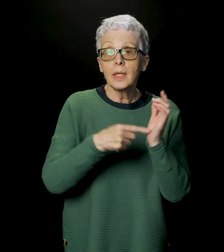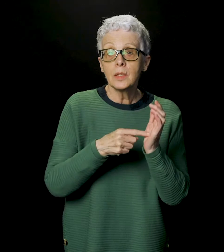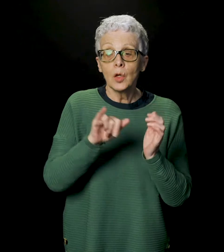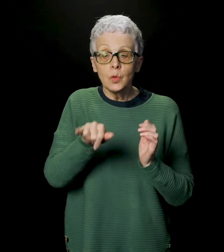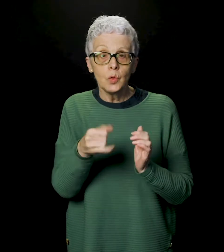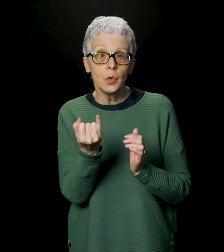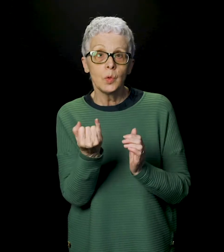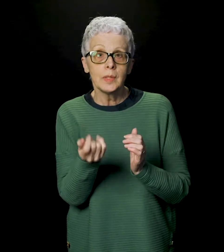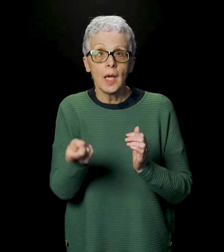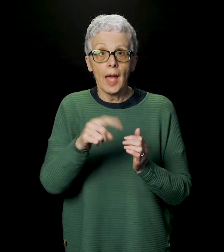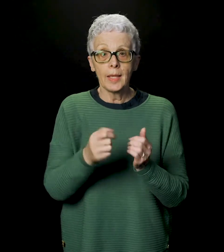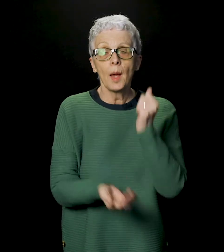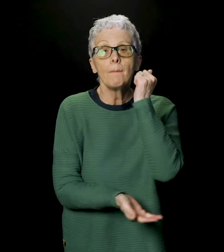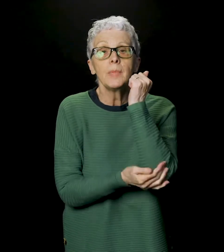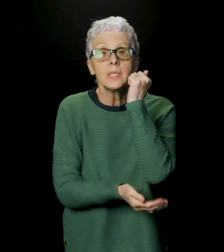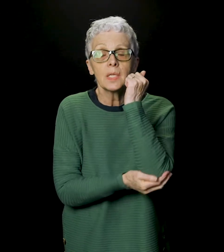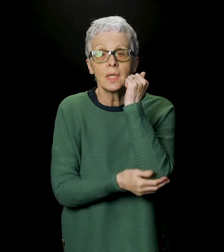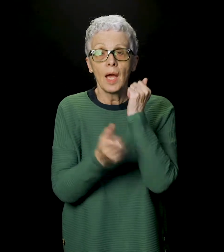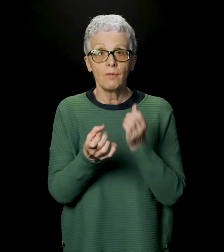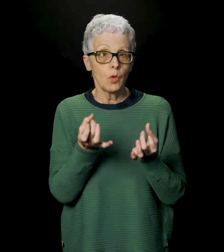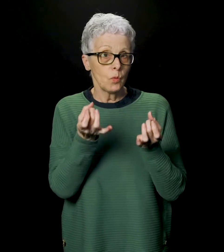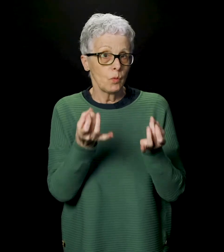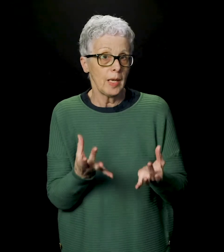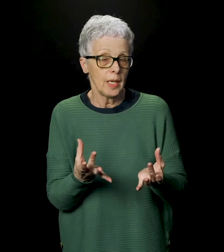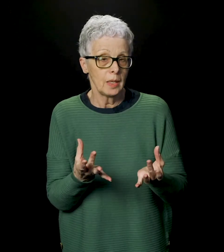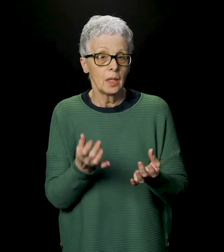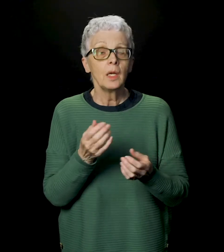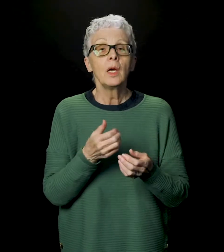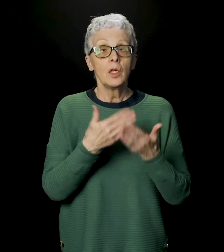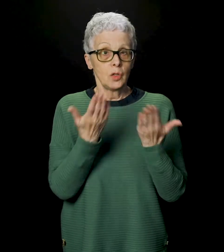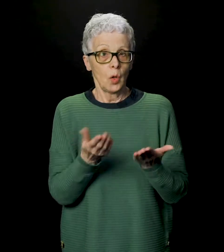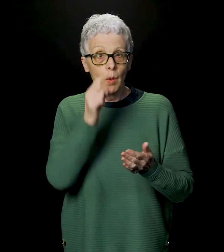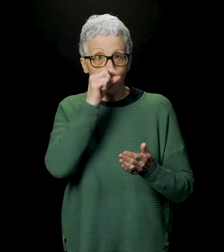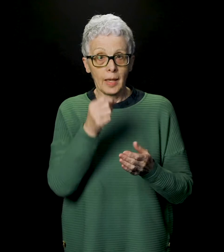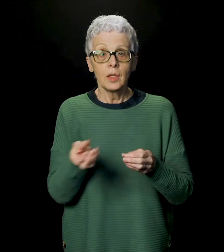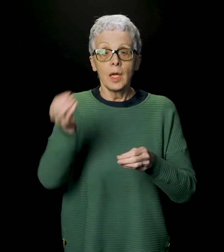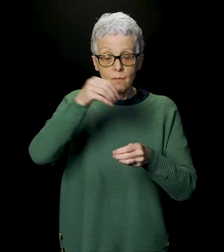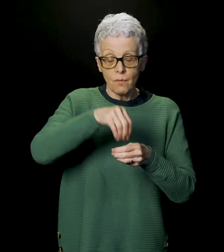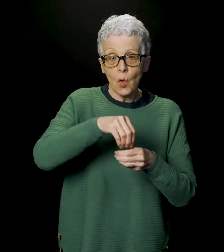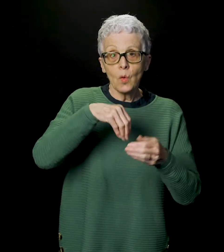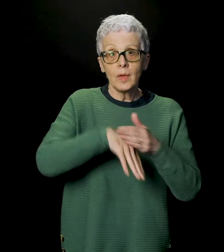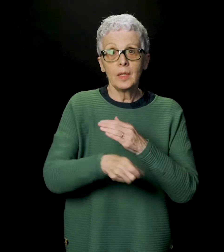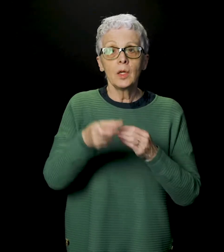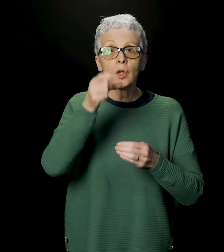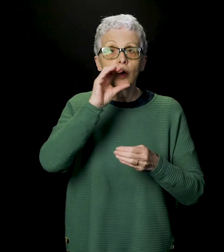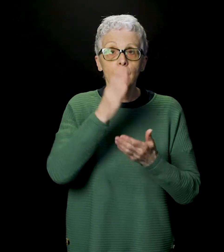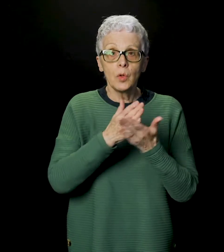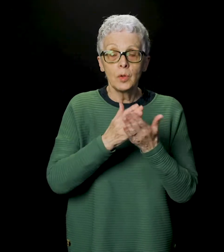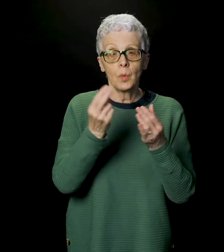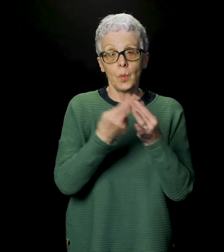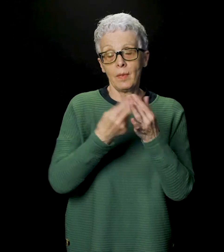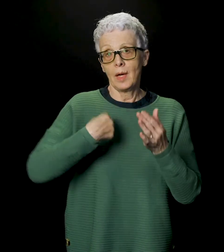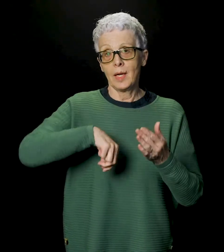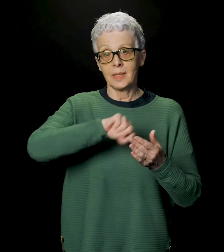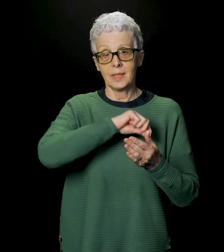juice and a cracker and have that ready so that you can participate in communion with us. We're going to